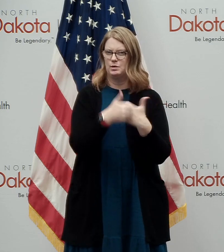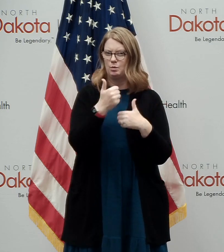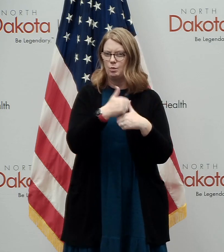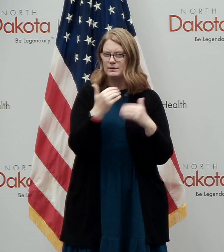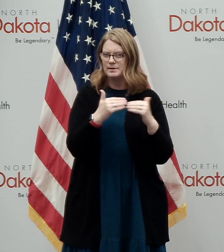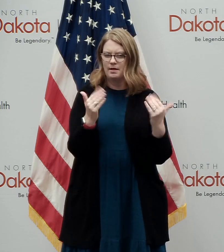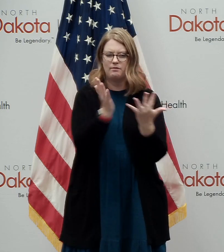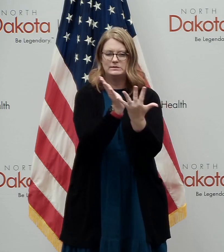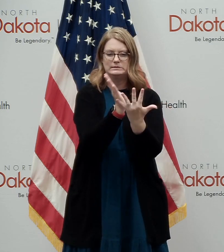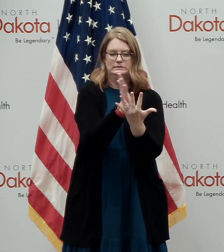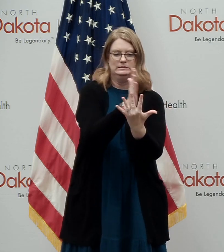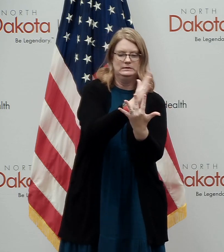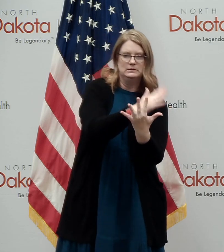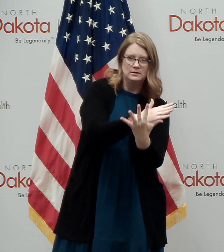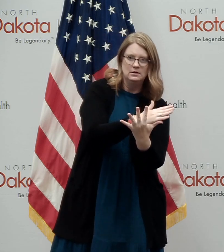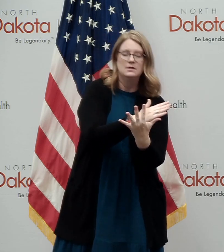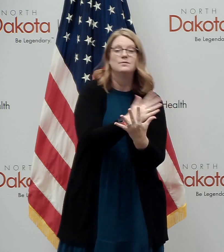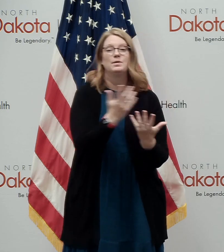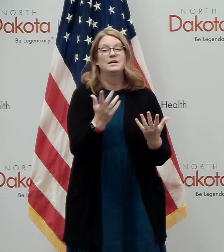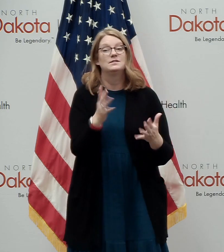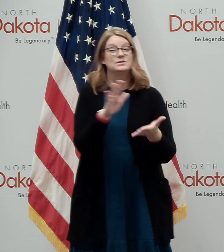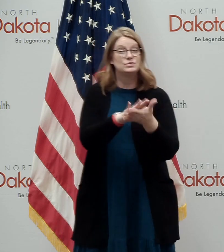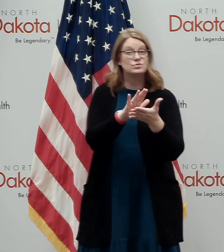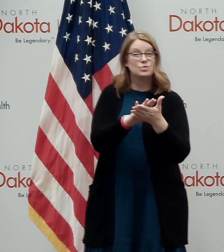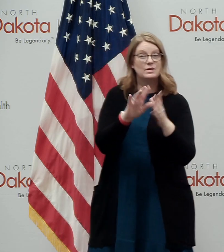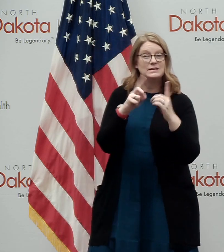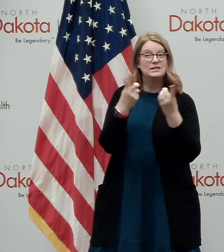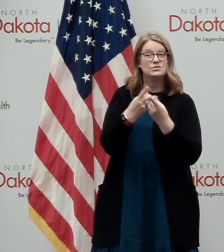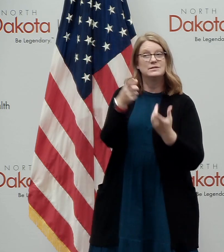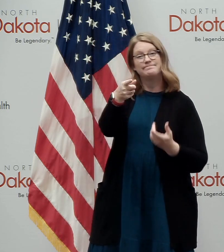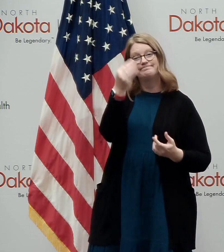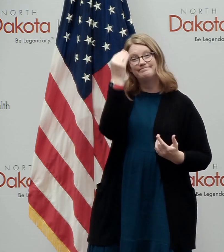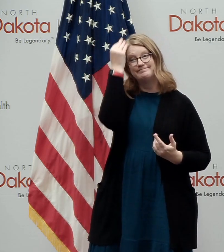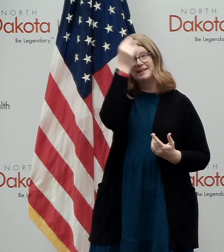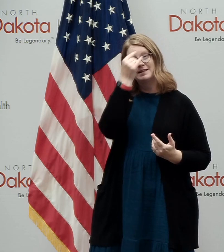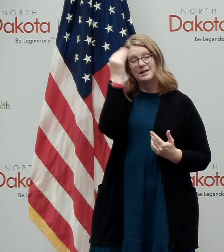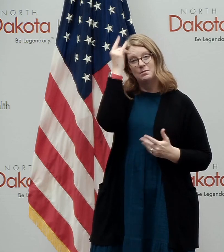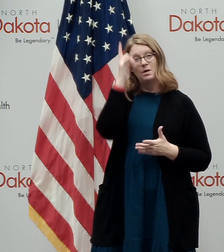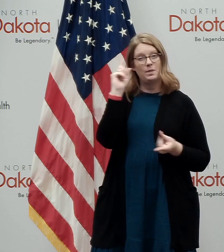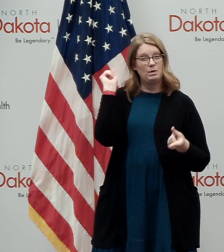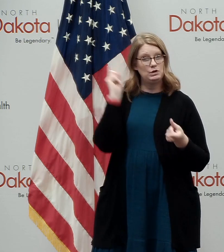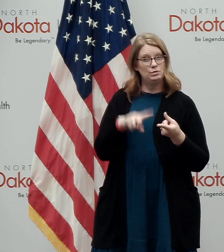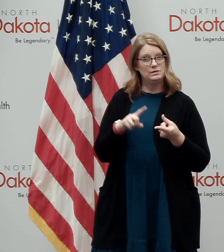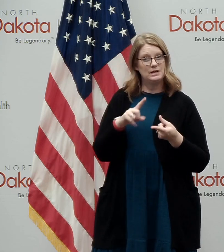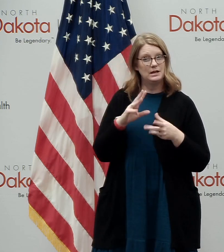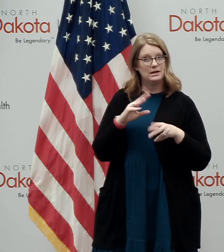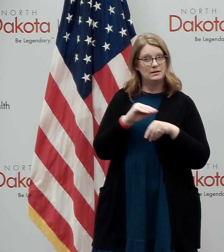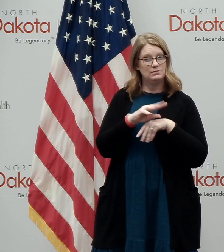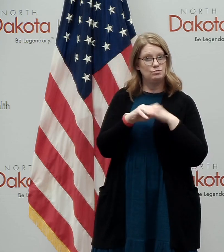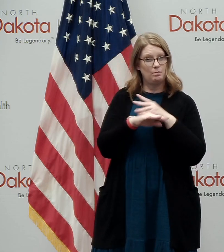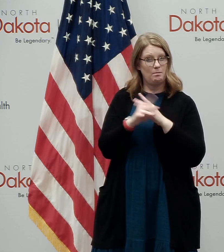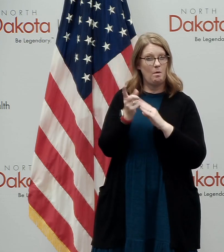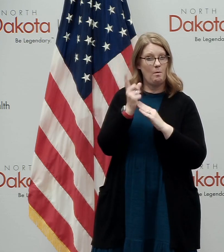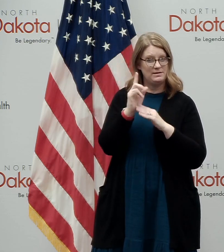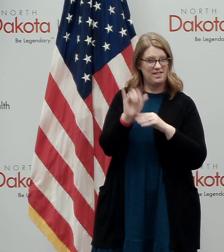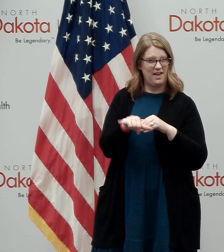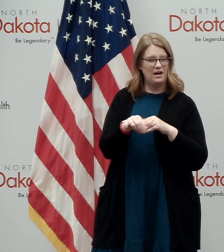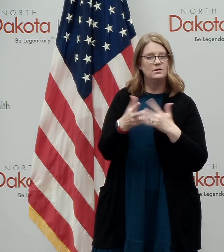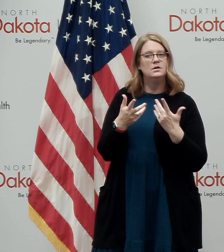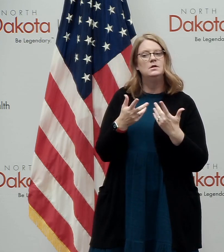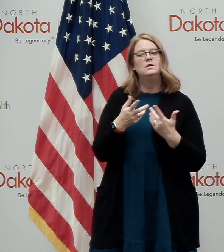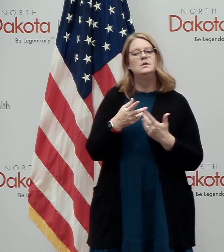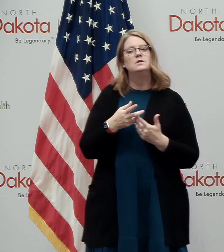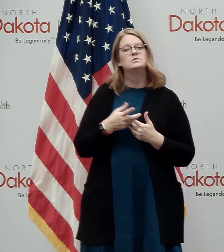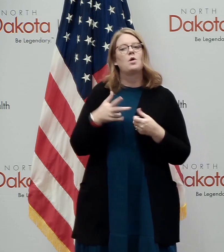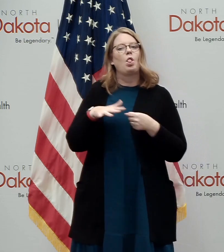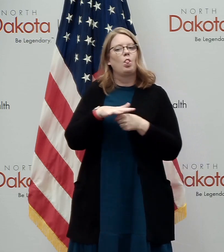districts hear and understand the new thinking about reducing transmissible moments, and they should thoughtfully and locally make